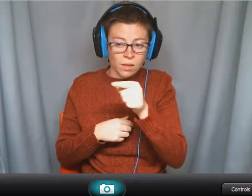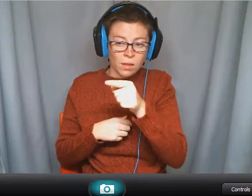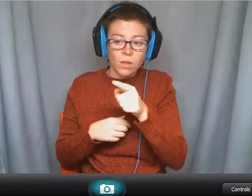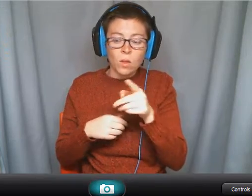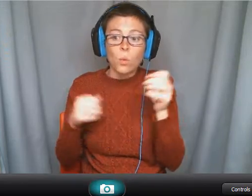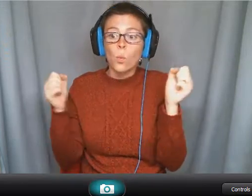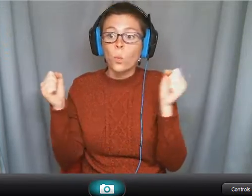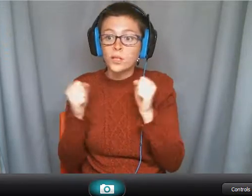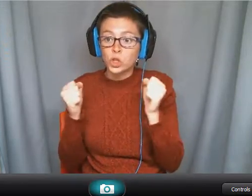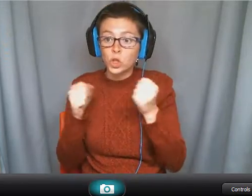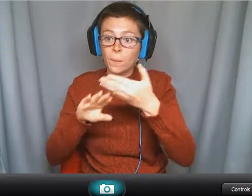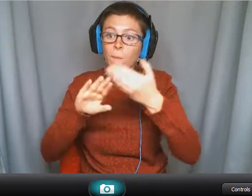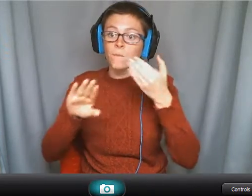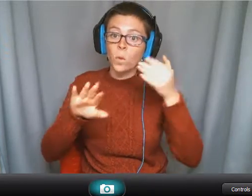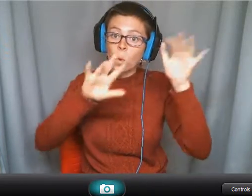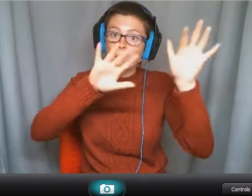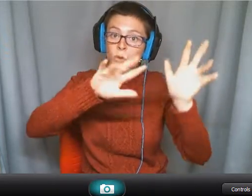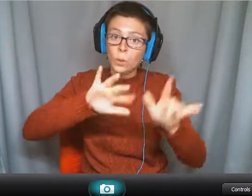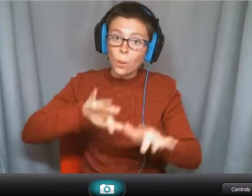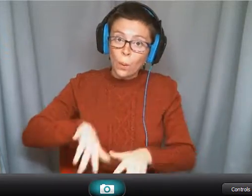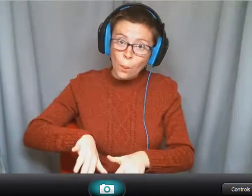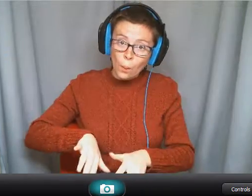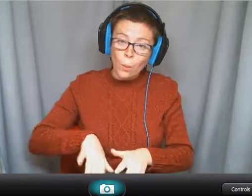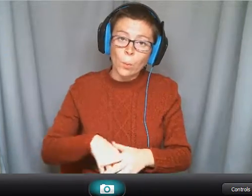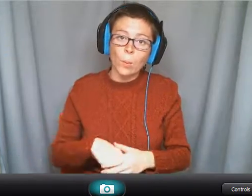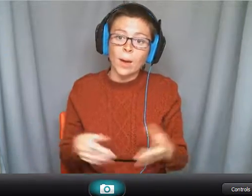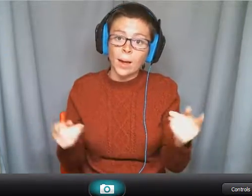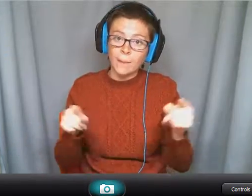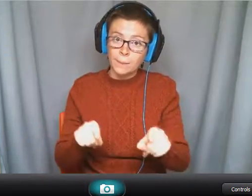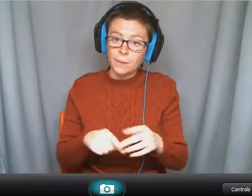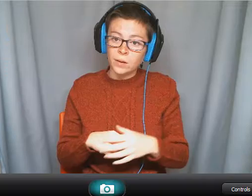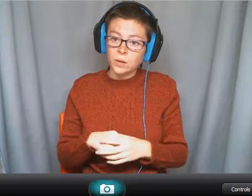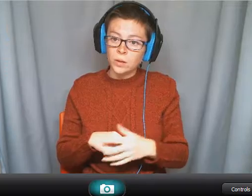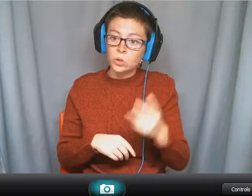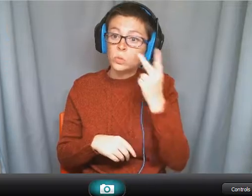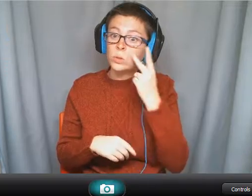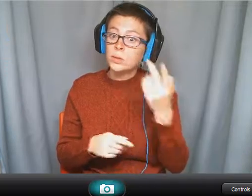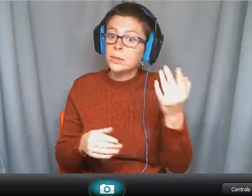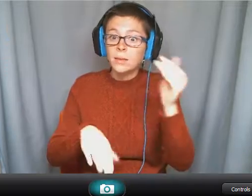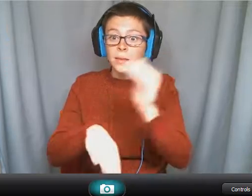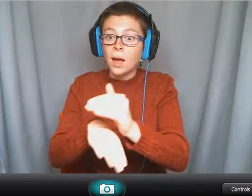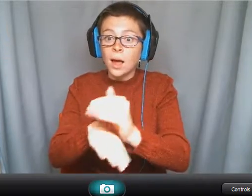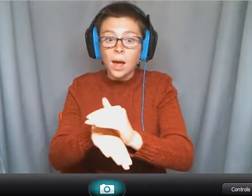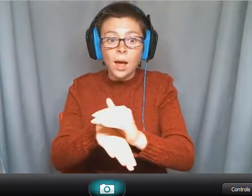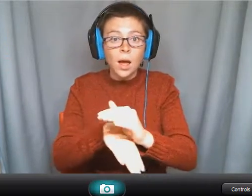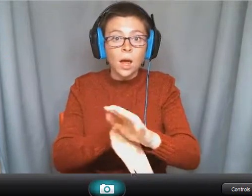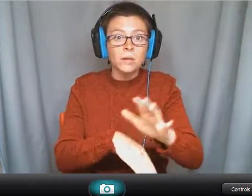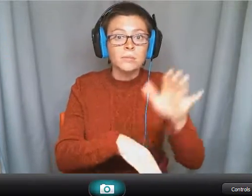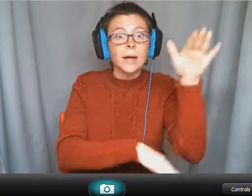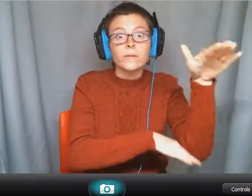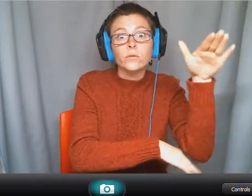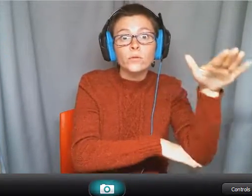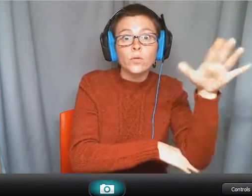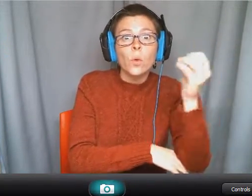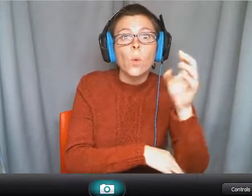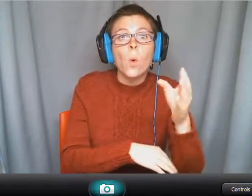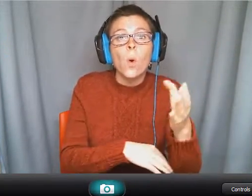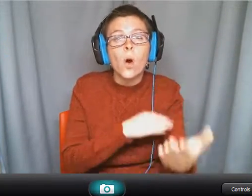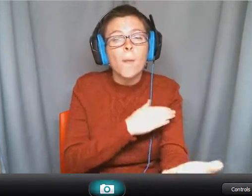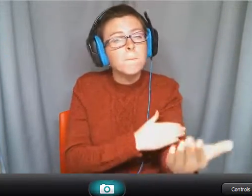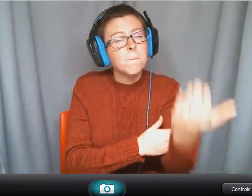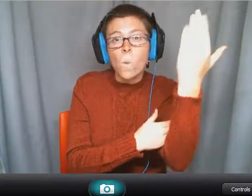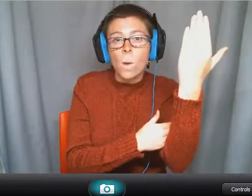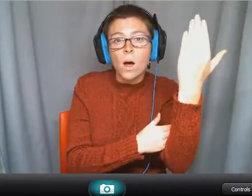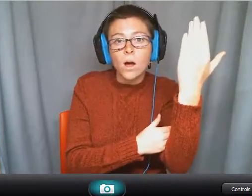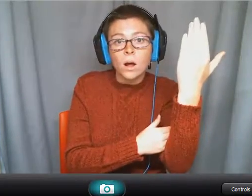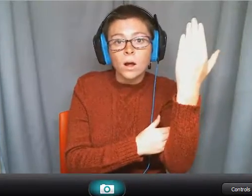comes, on a cold... Do you see it at night? Do you see it in the afternoon? No. Or do you see it in the early morning? Early morning.